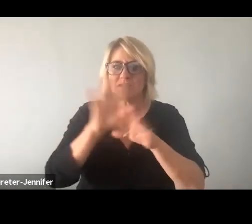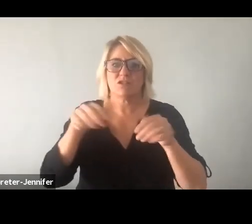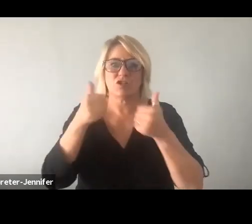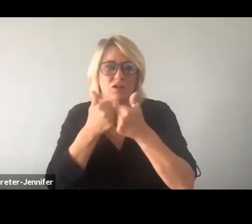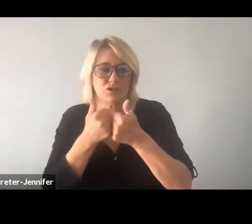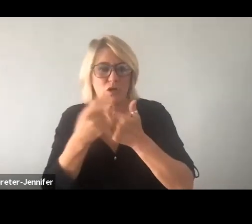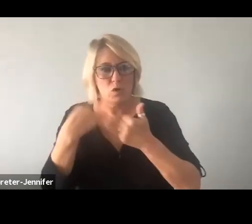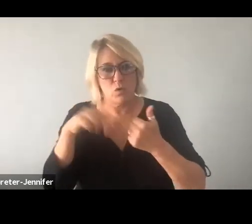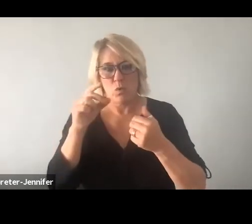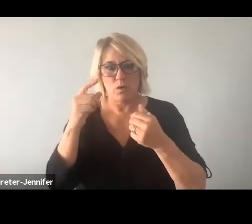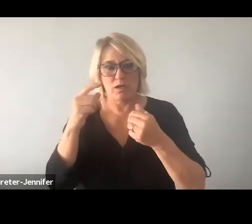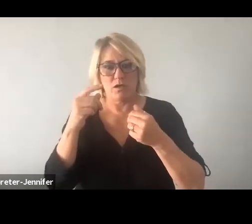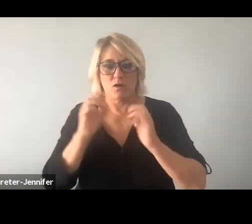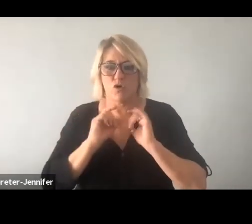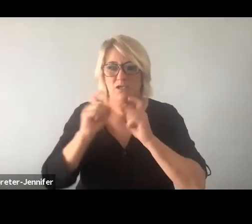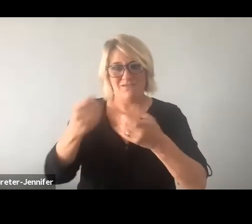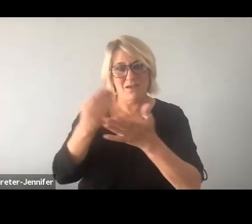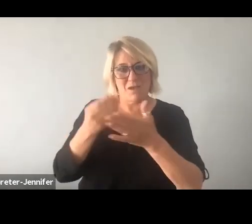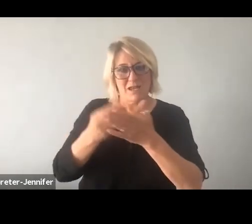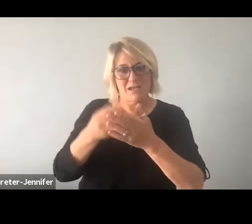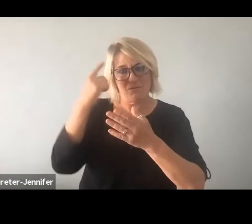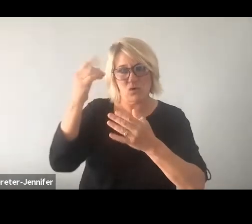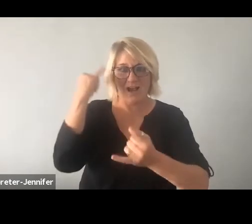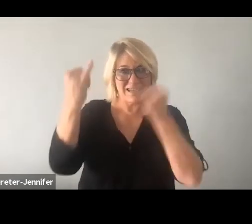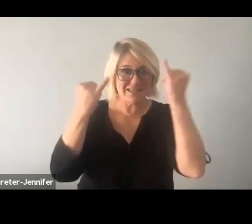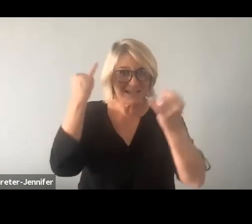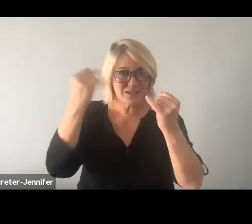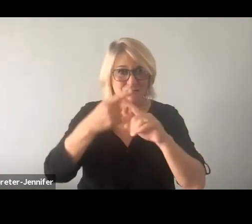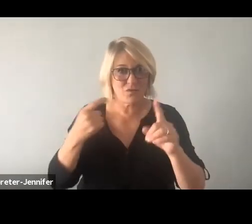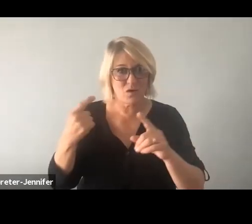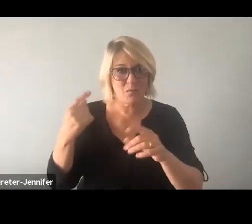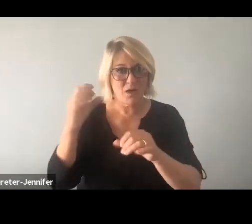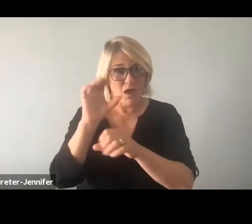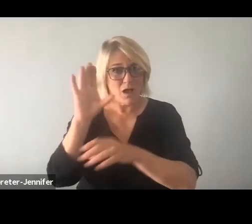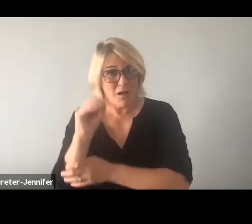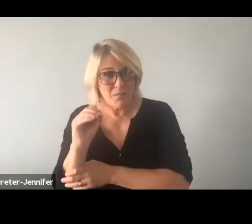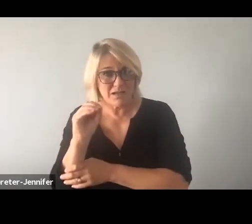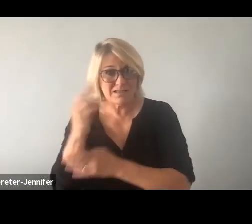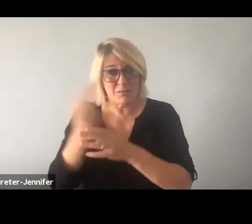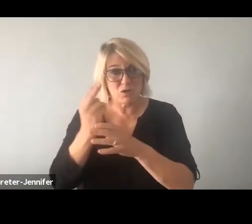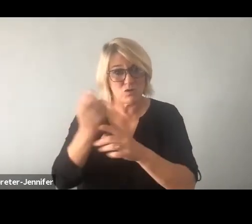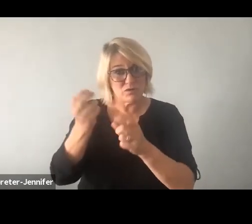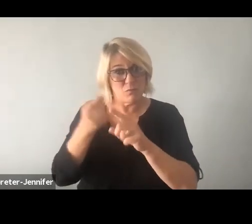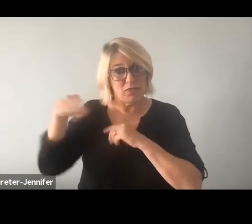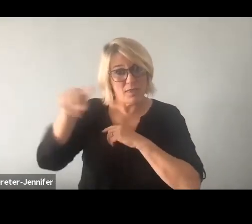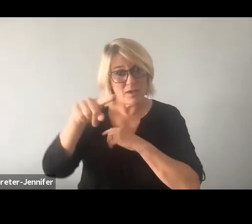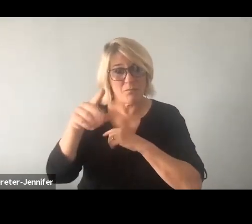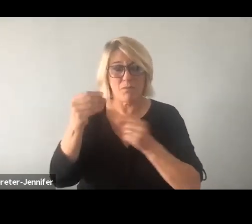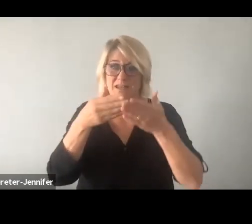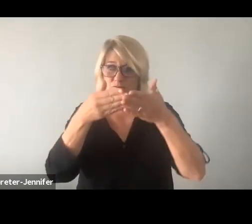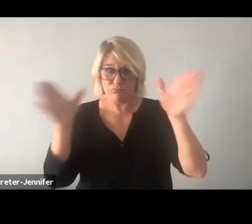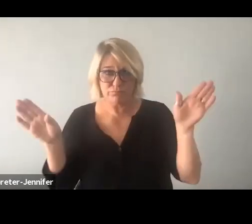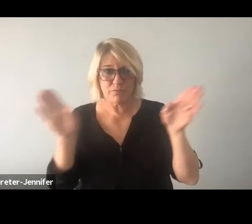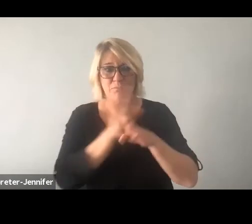we are awarding prize money to ideas from employers that can be used not only by them, but across the business